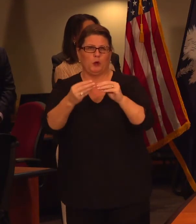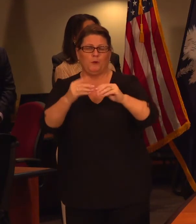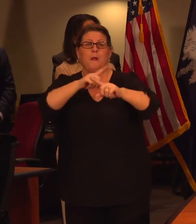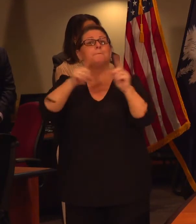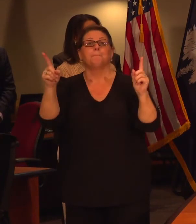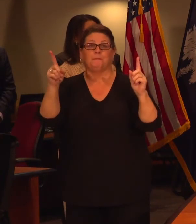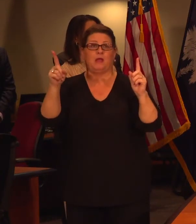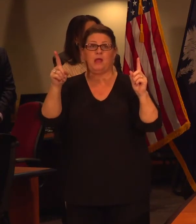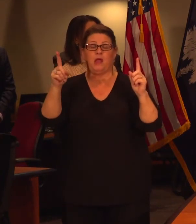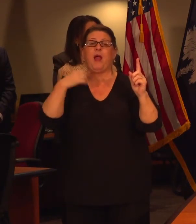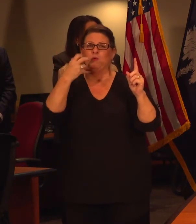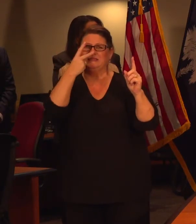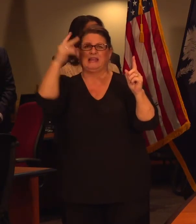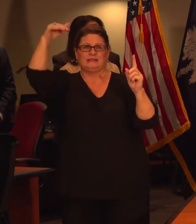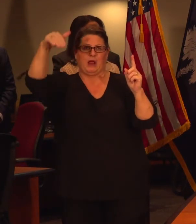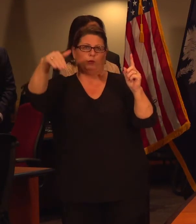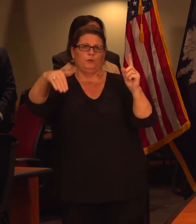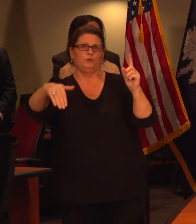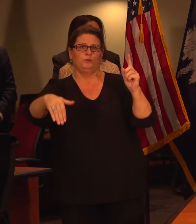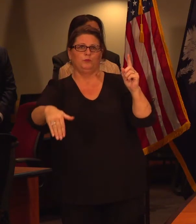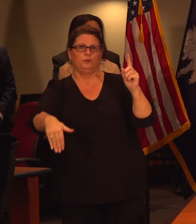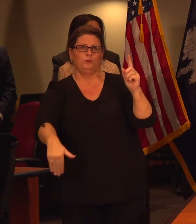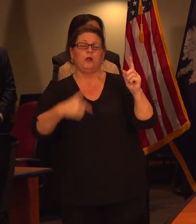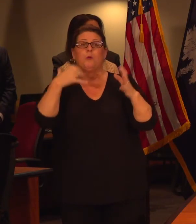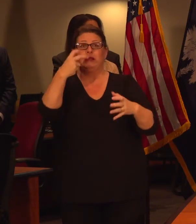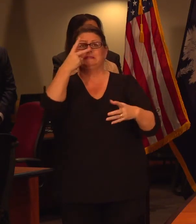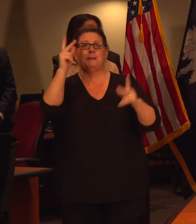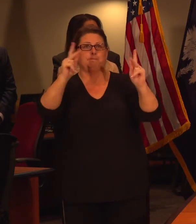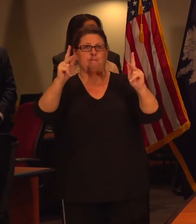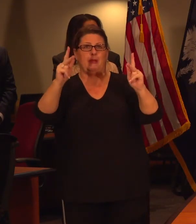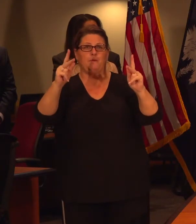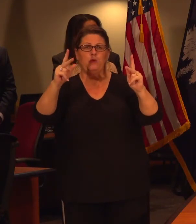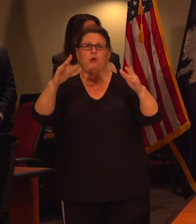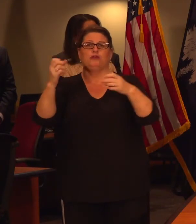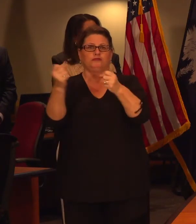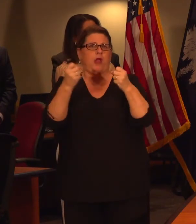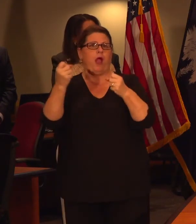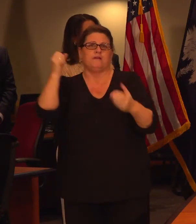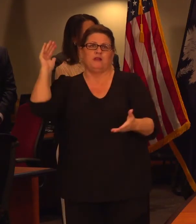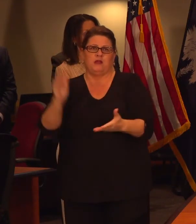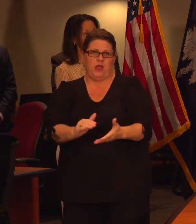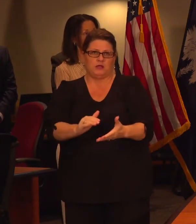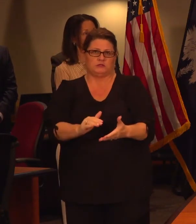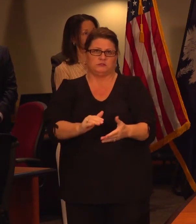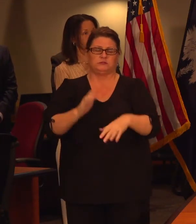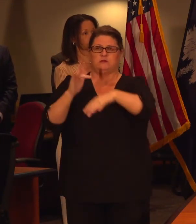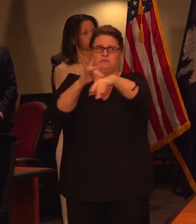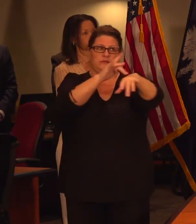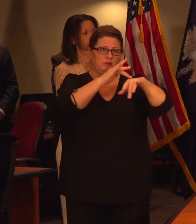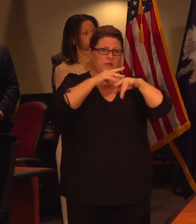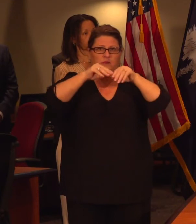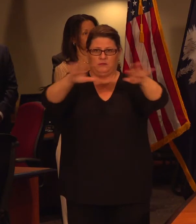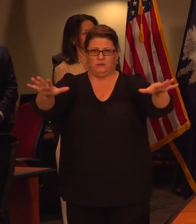down. We don't want to see it go up. We want to see the people that are reducing their interaction with others and the chance for contact and spread of